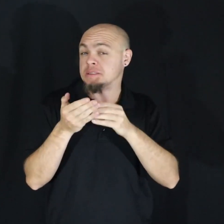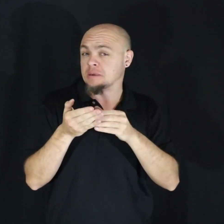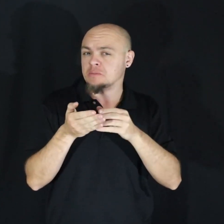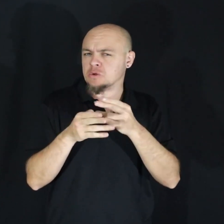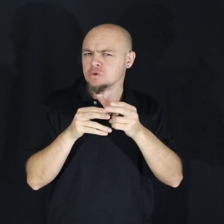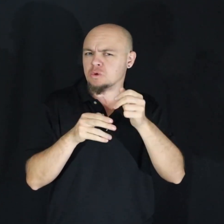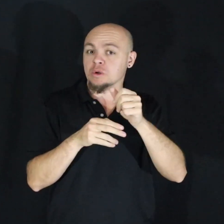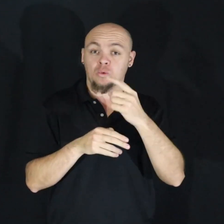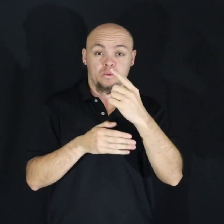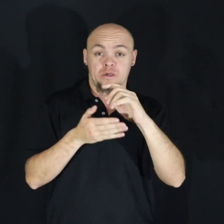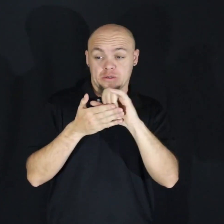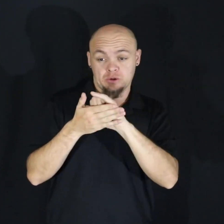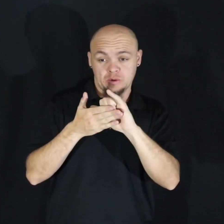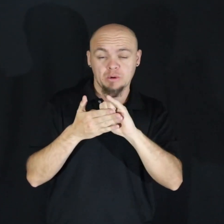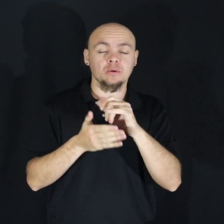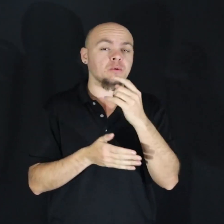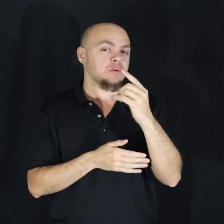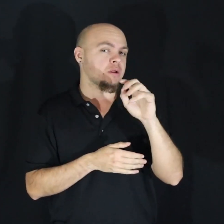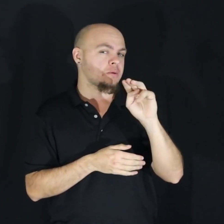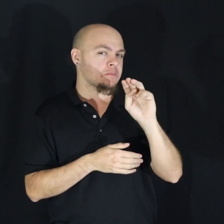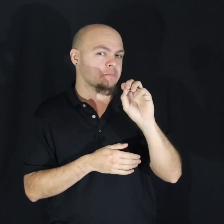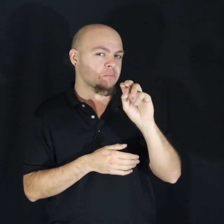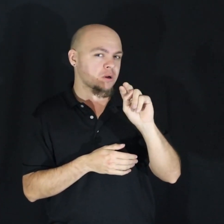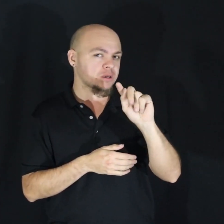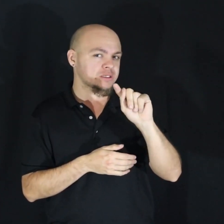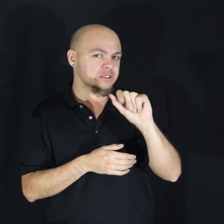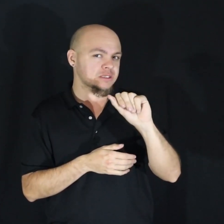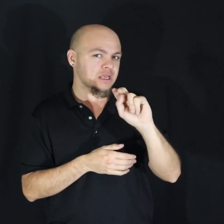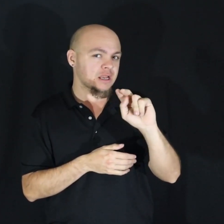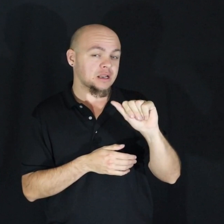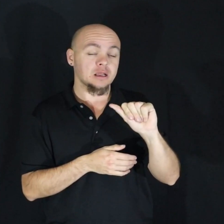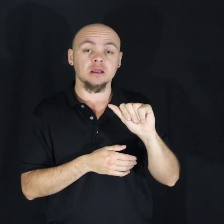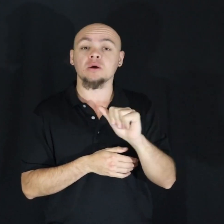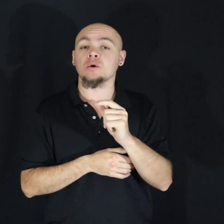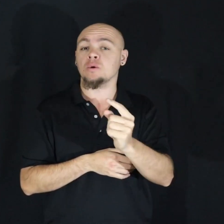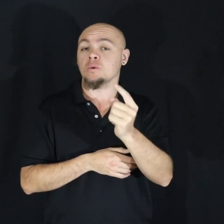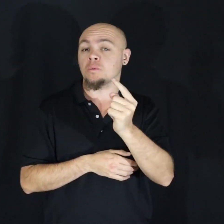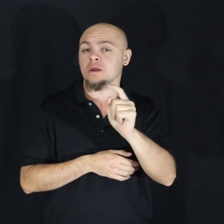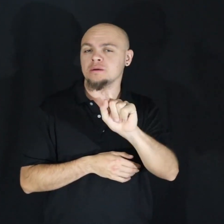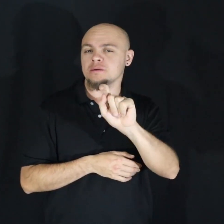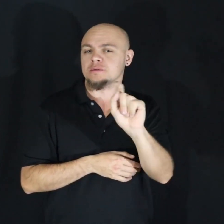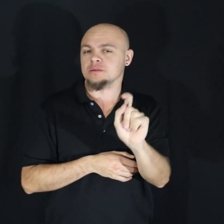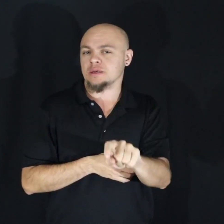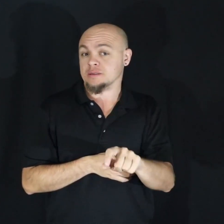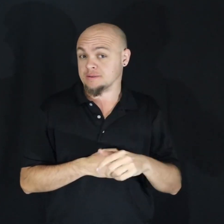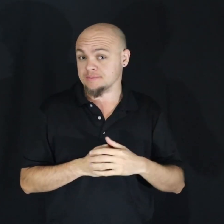York, one in Montana, and one in Texas.